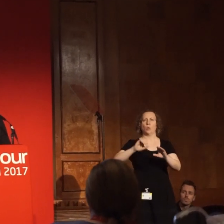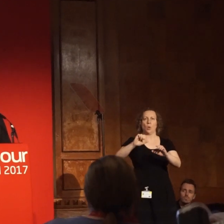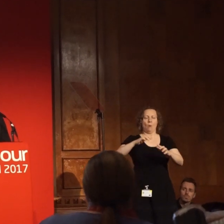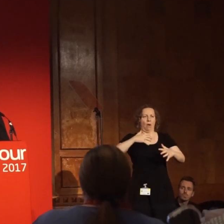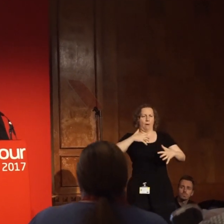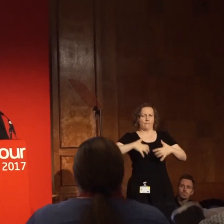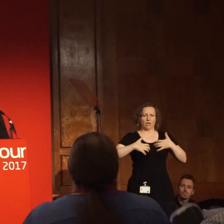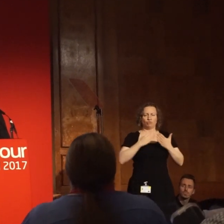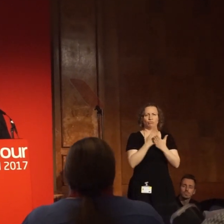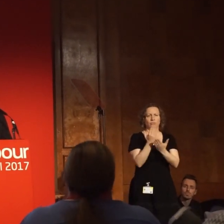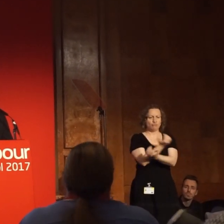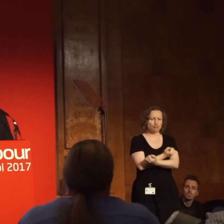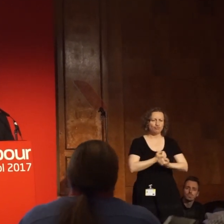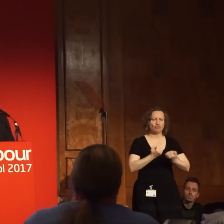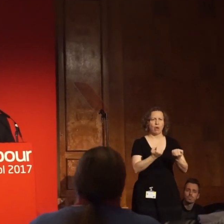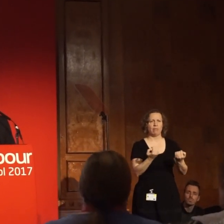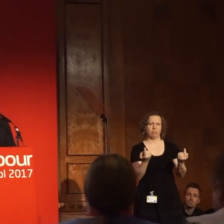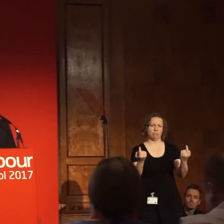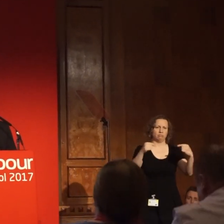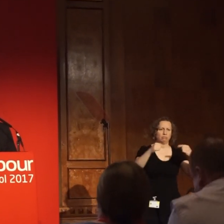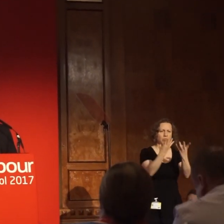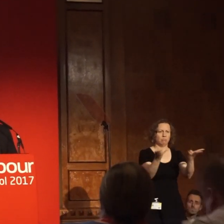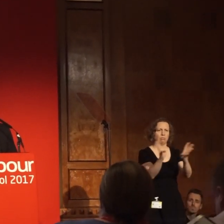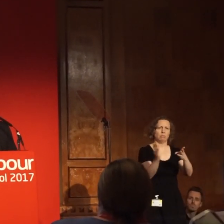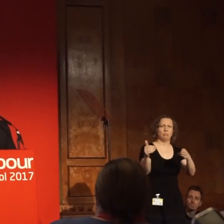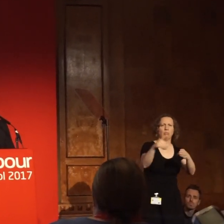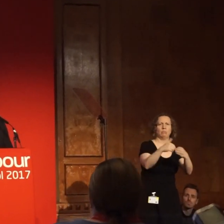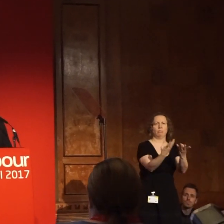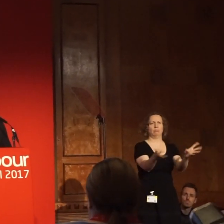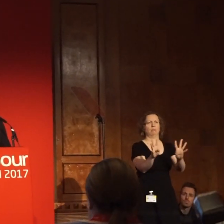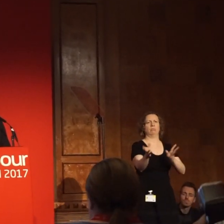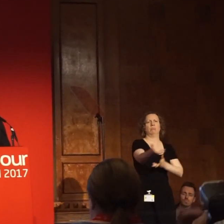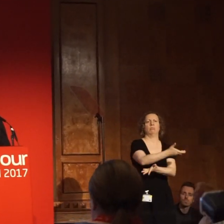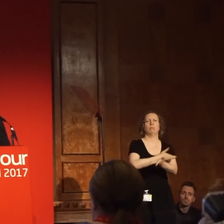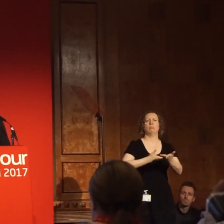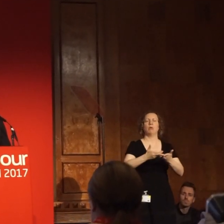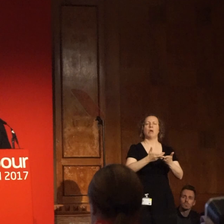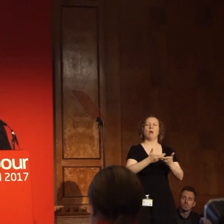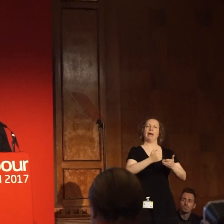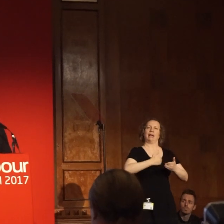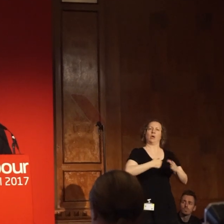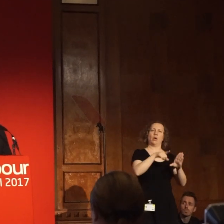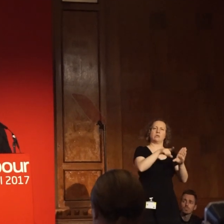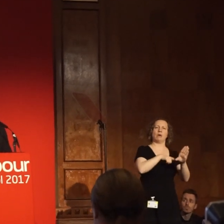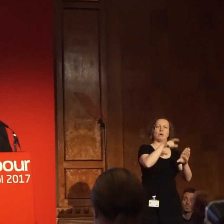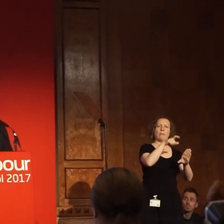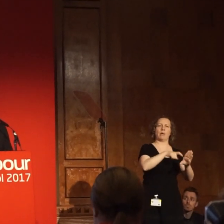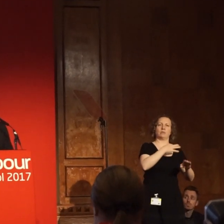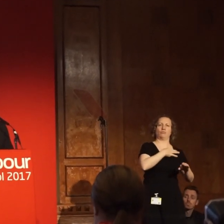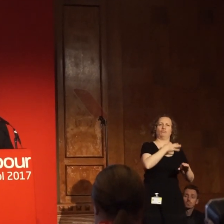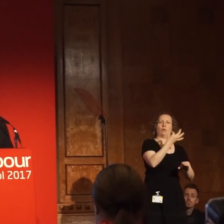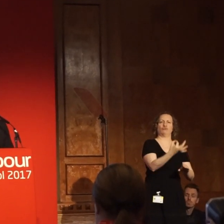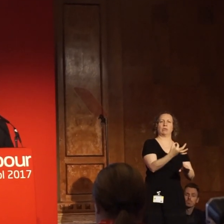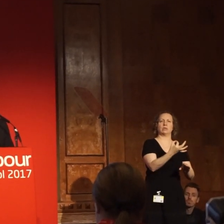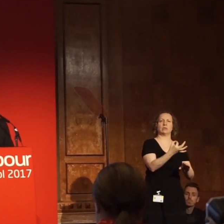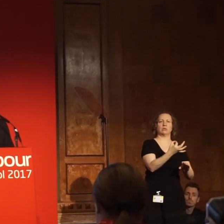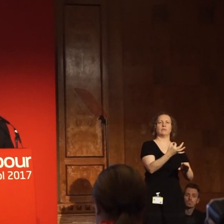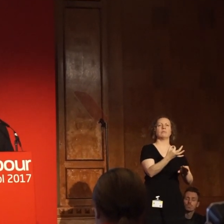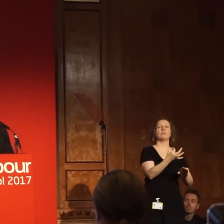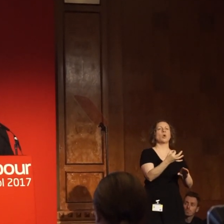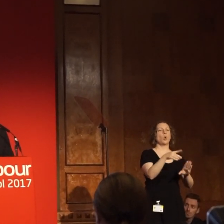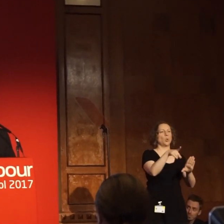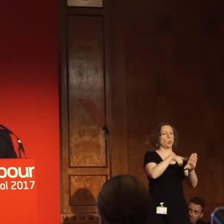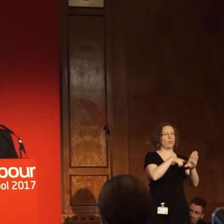passion and strength to the table. As does our young person's representative, Minister, Shadow Minister for